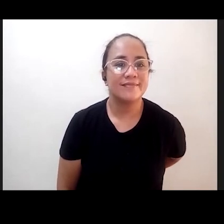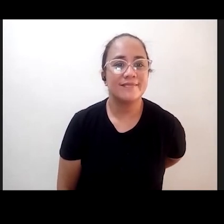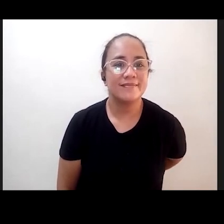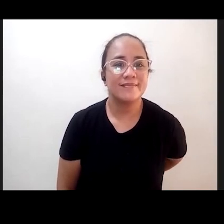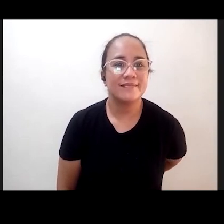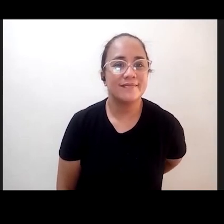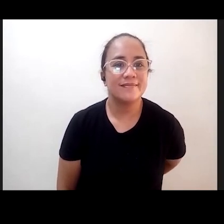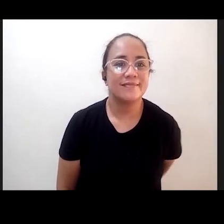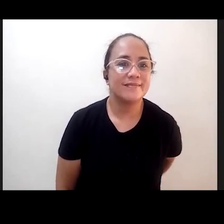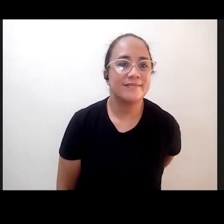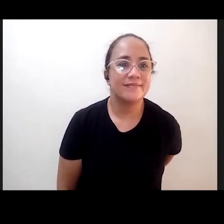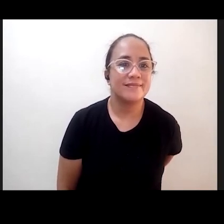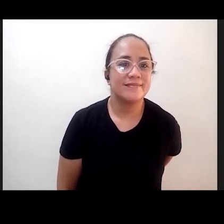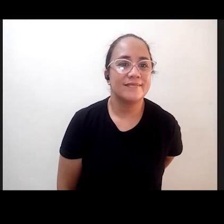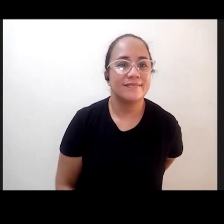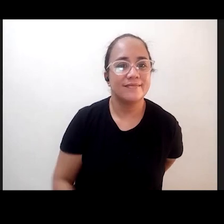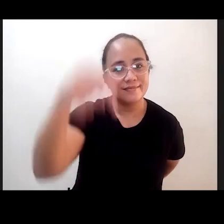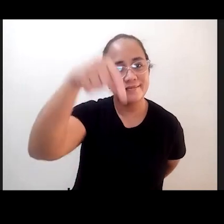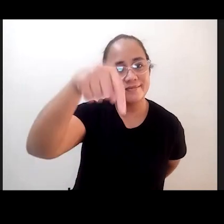Go down.